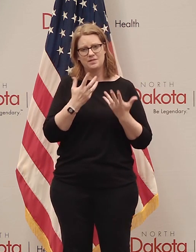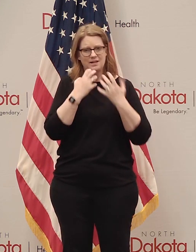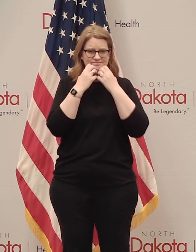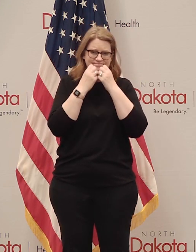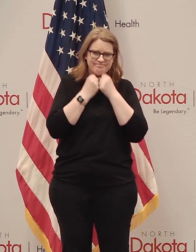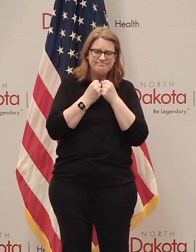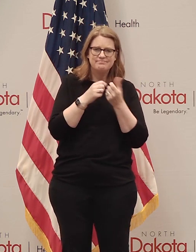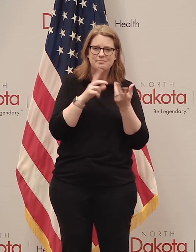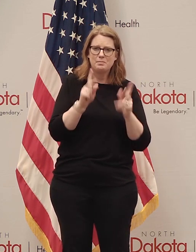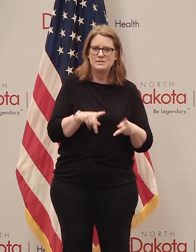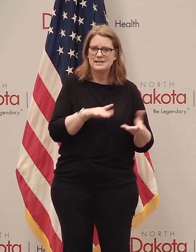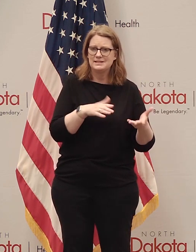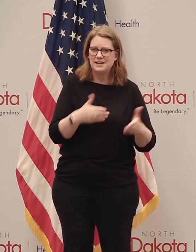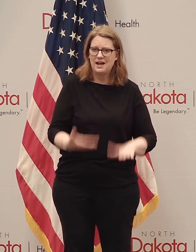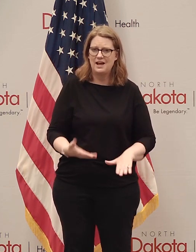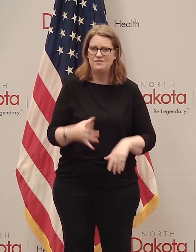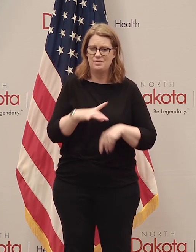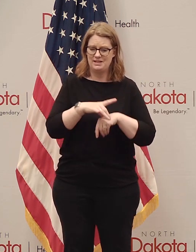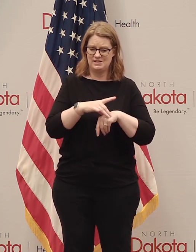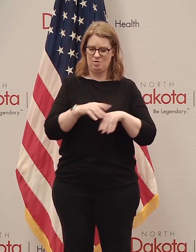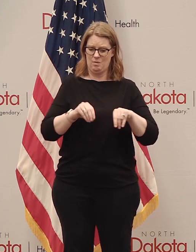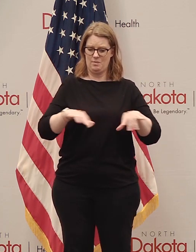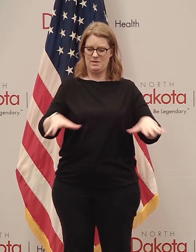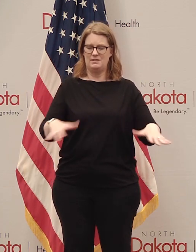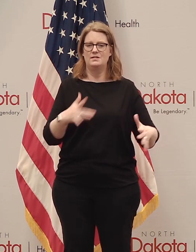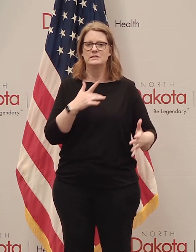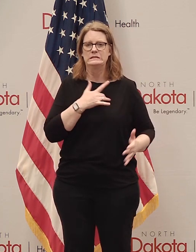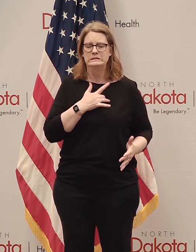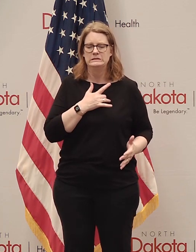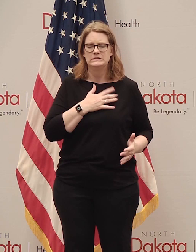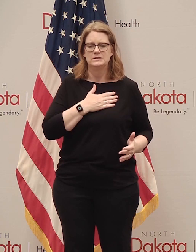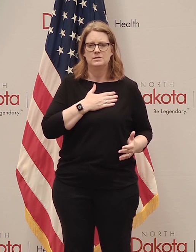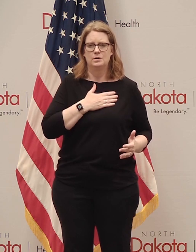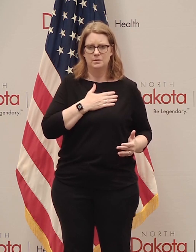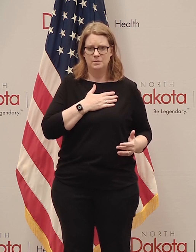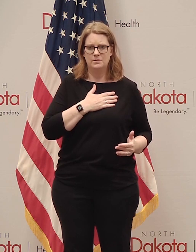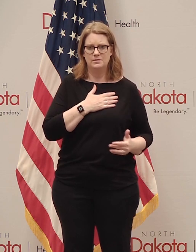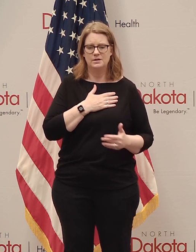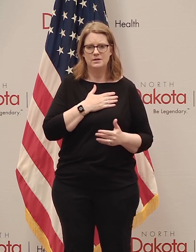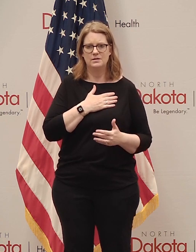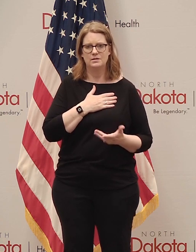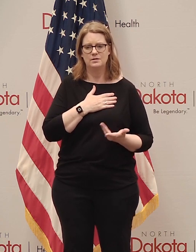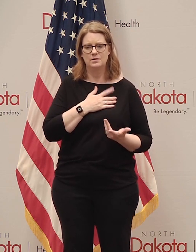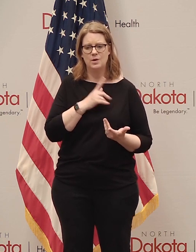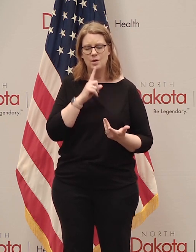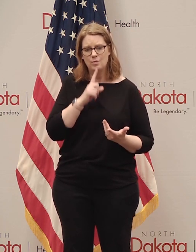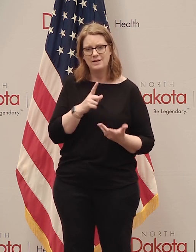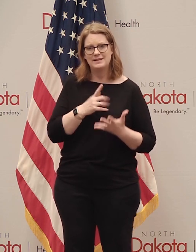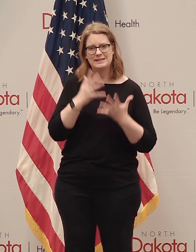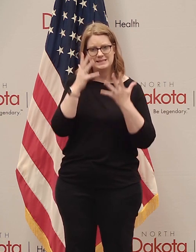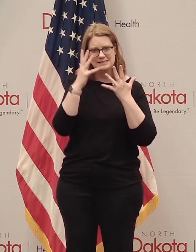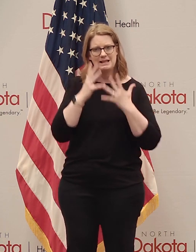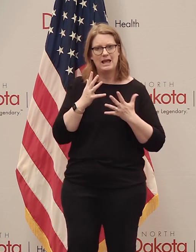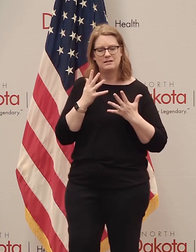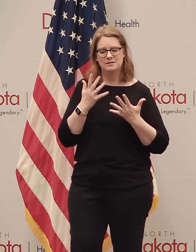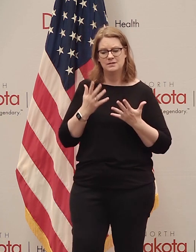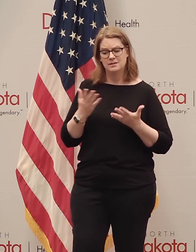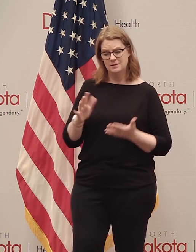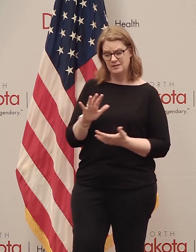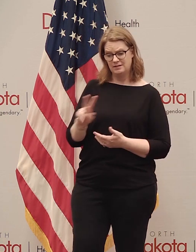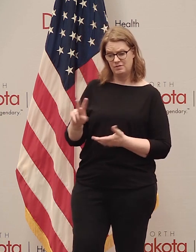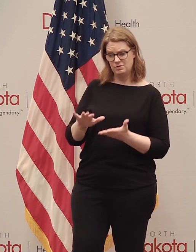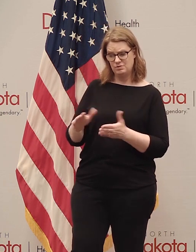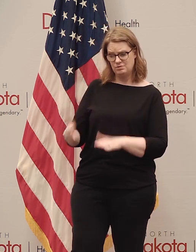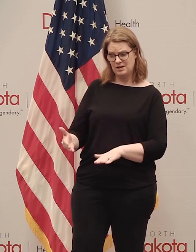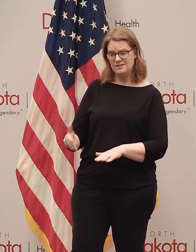global pandemic. We are saddened as each of us can be from the loss of these 52 deaths. We have to